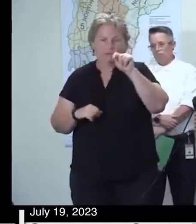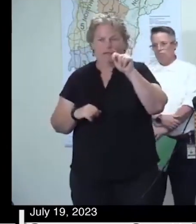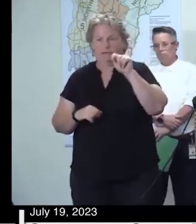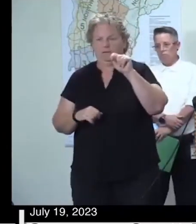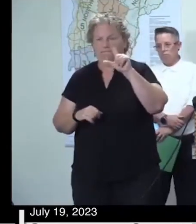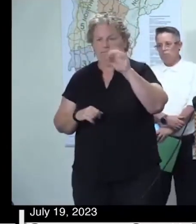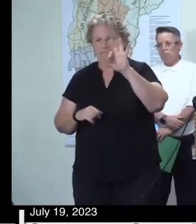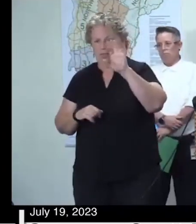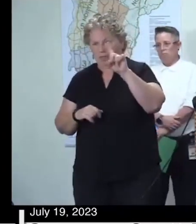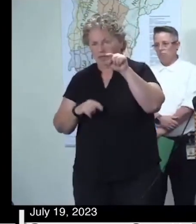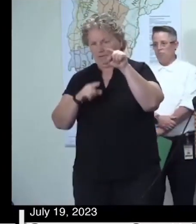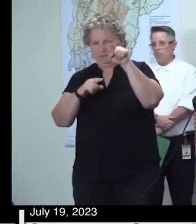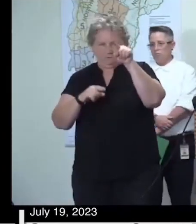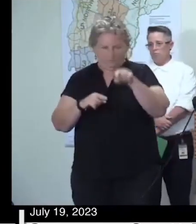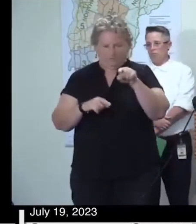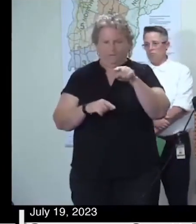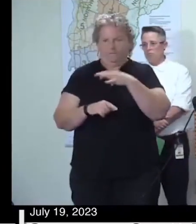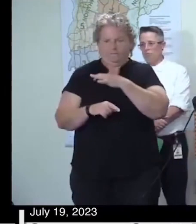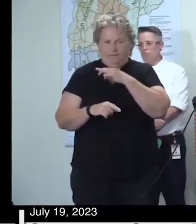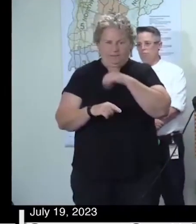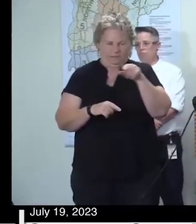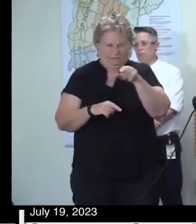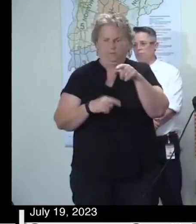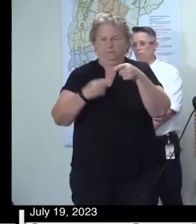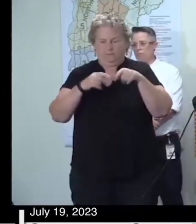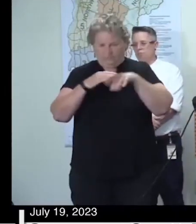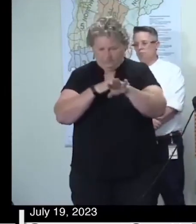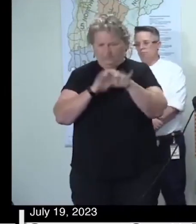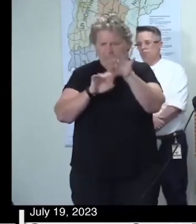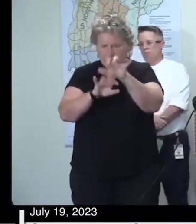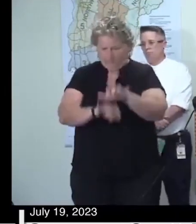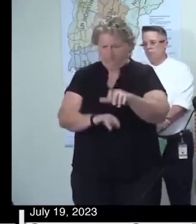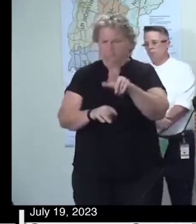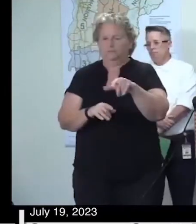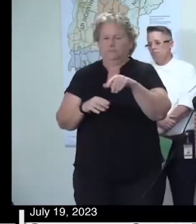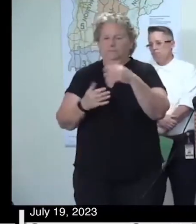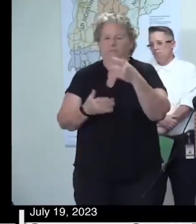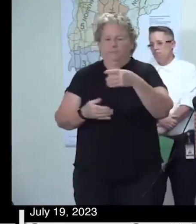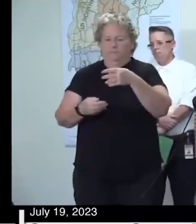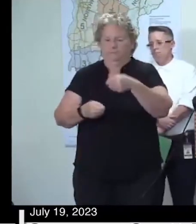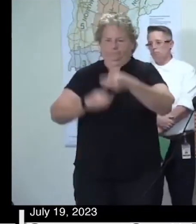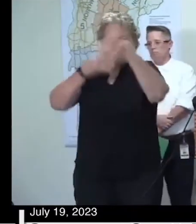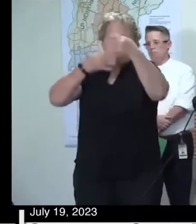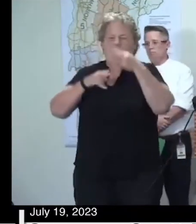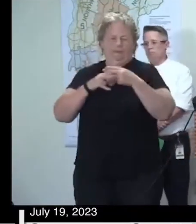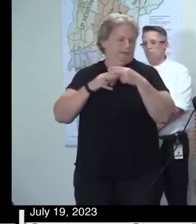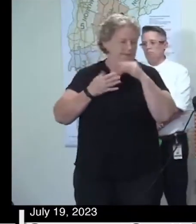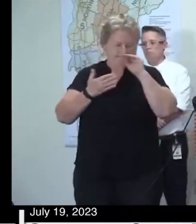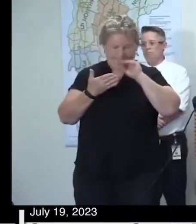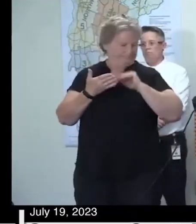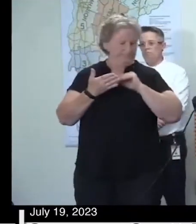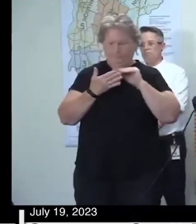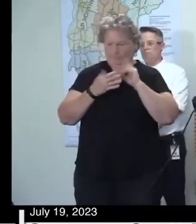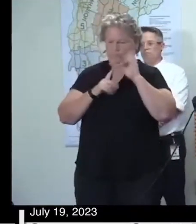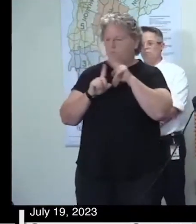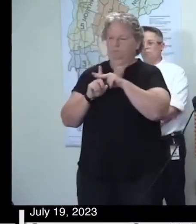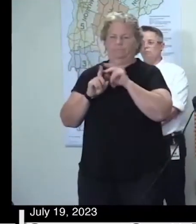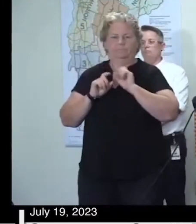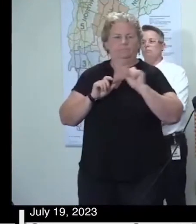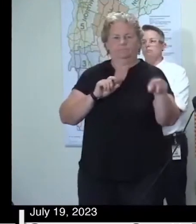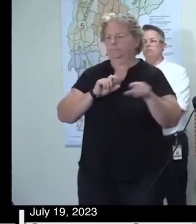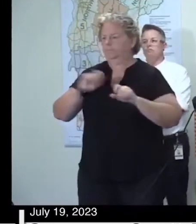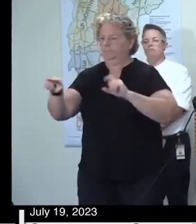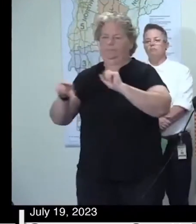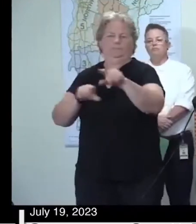as communities begin the recovery process. This effort is not intended to replace grassroots local